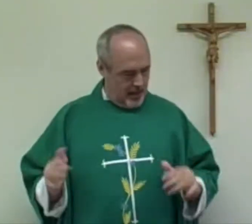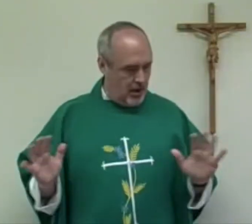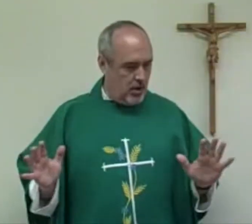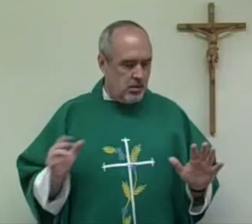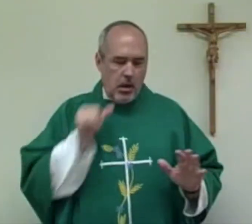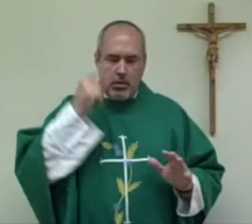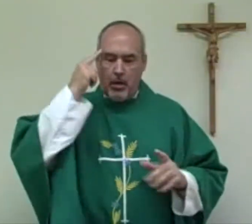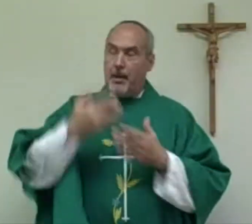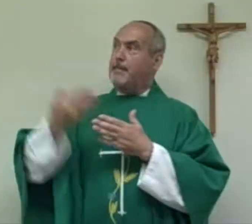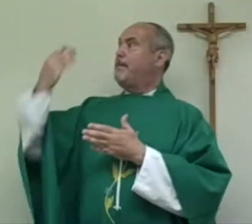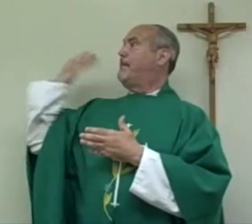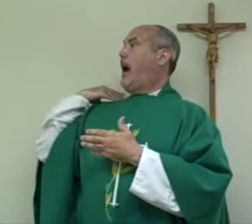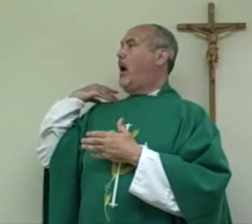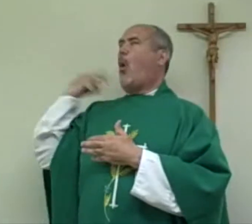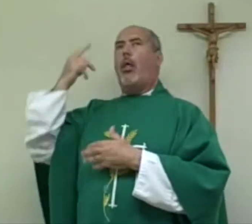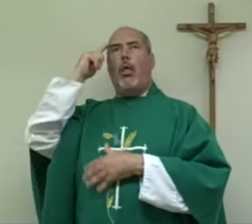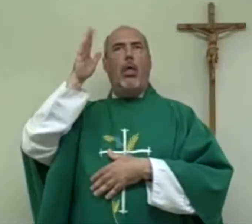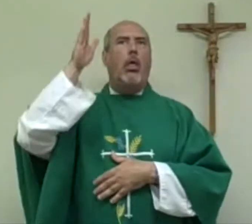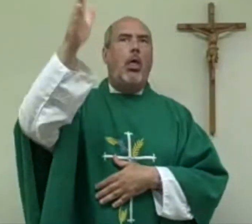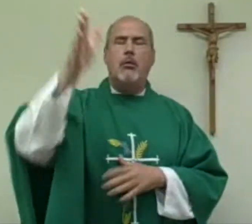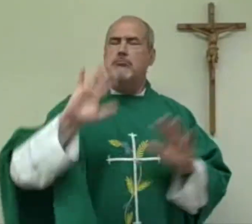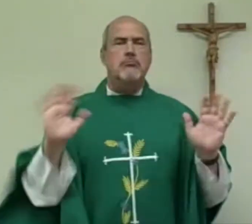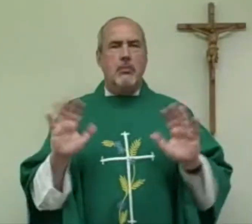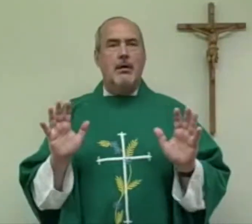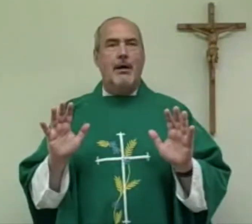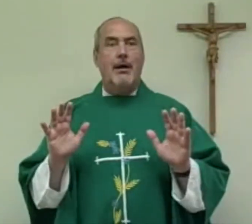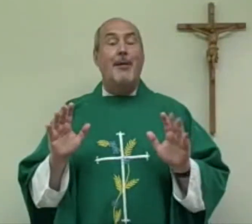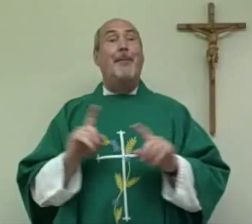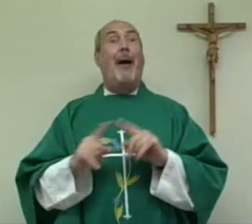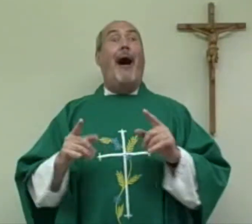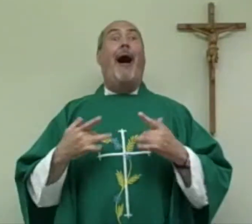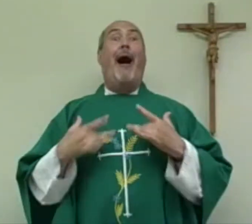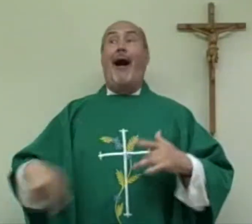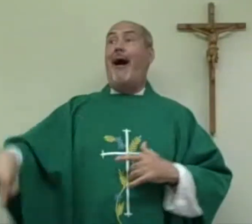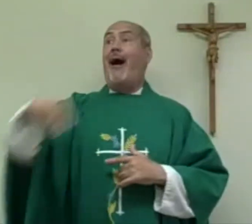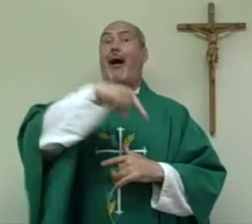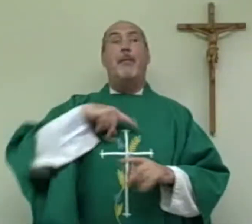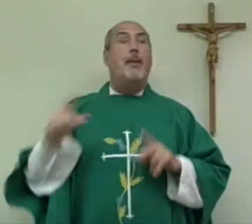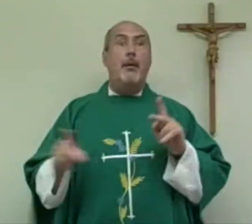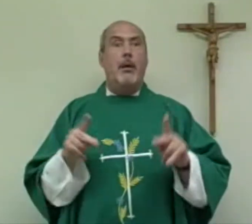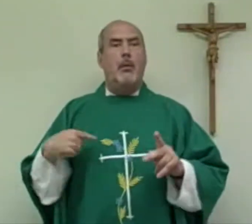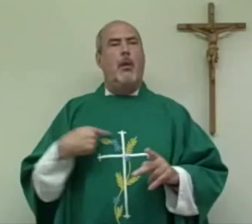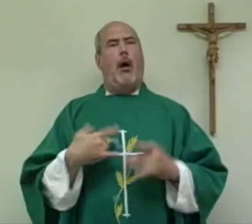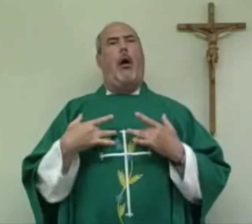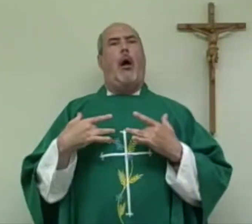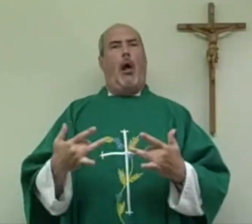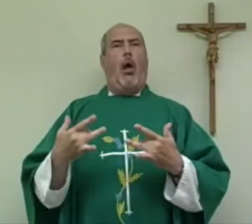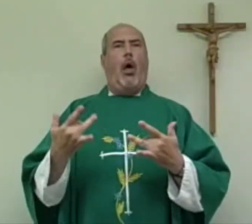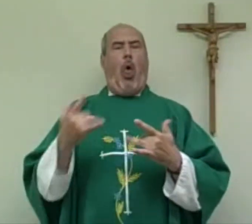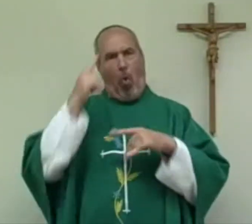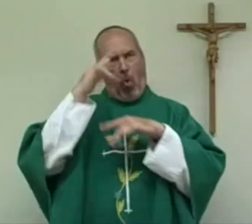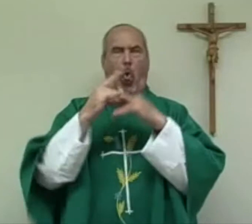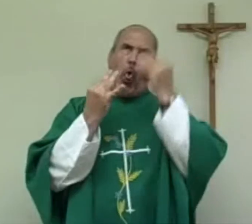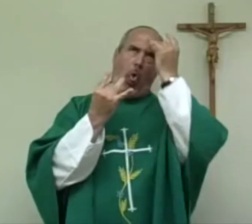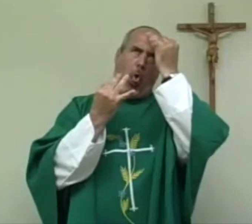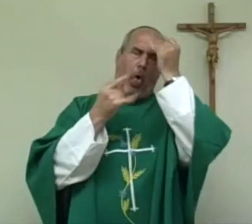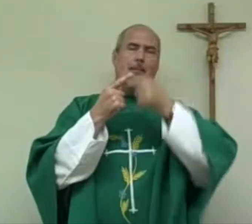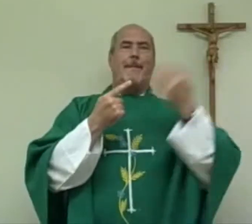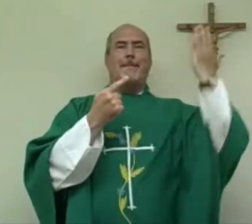key was that he lived in the moment. He didn't worry about the past or the future. But we as people